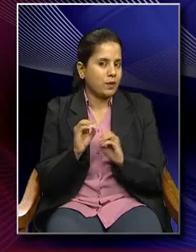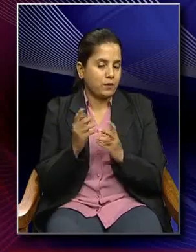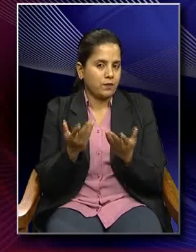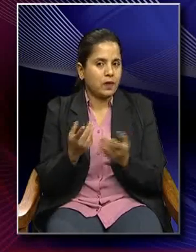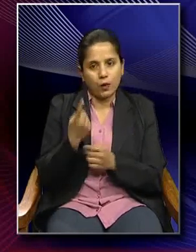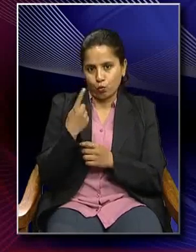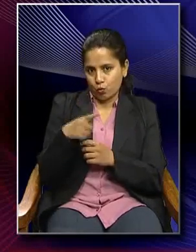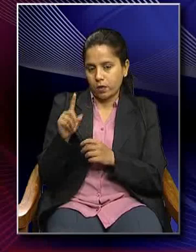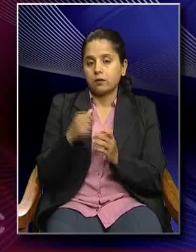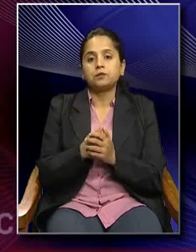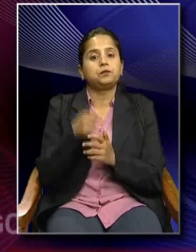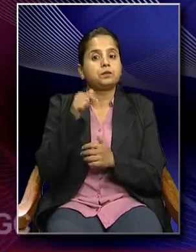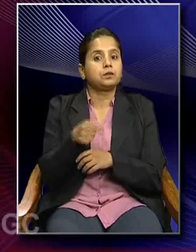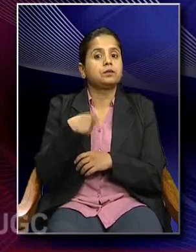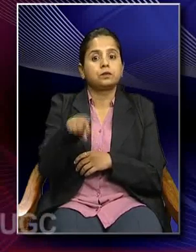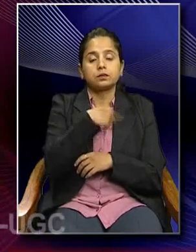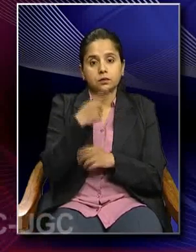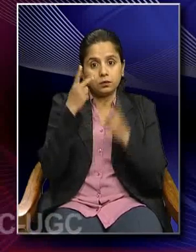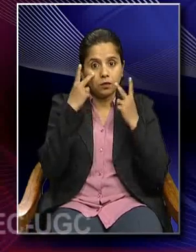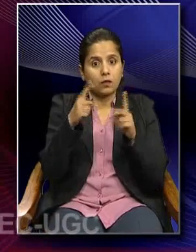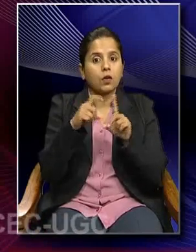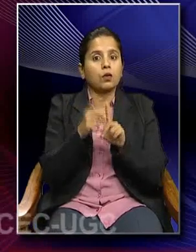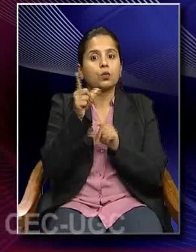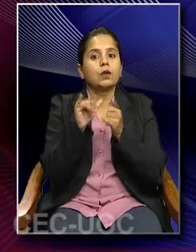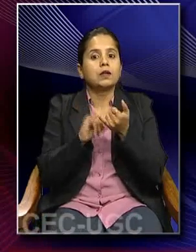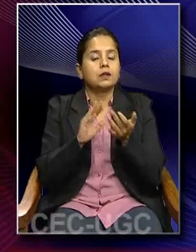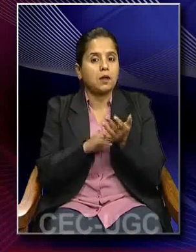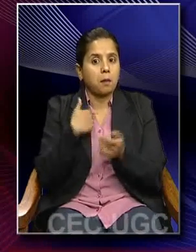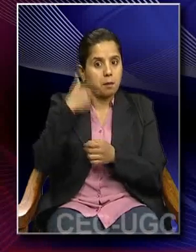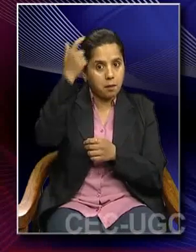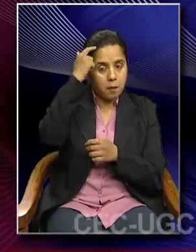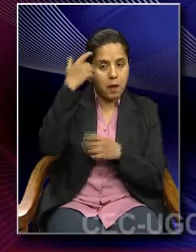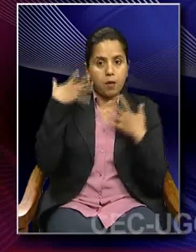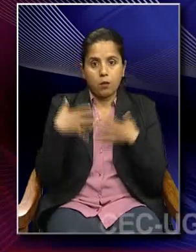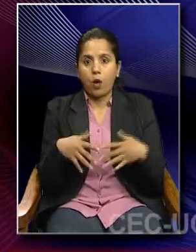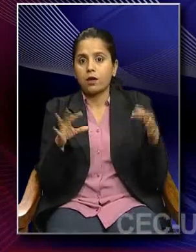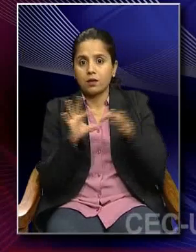Fine. So, here we are not seeing a dualism between mind and the body.